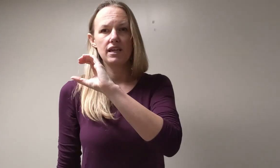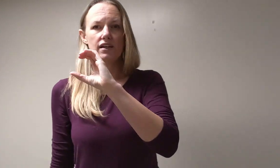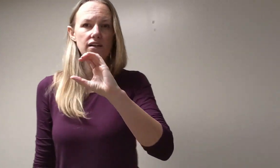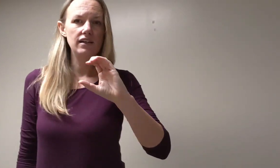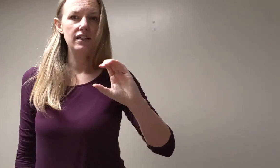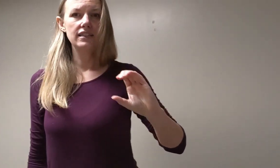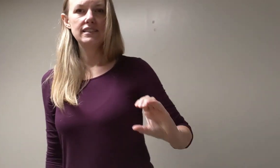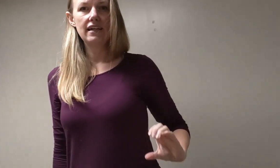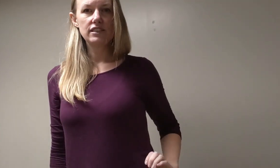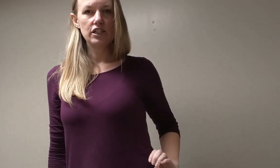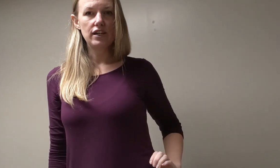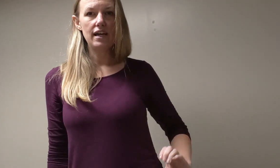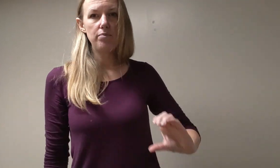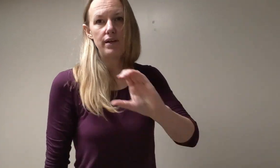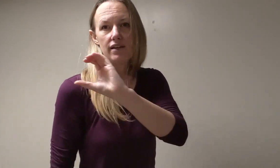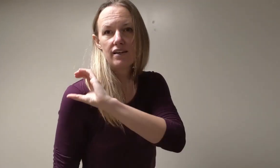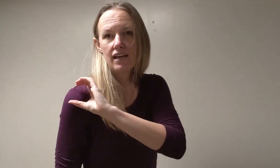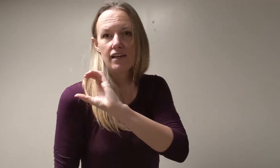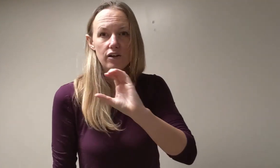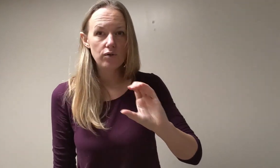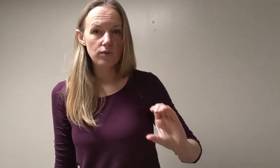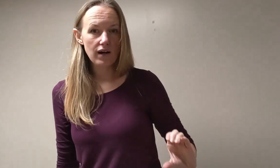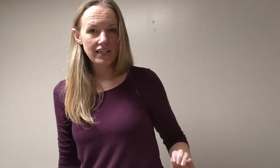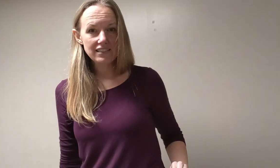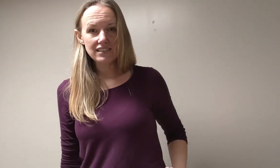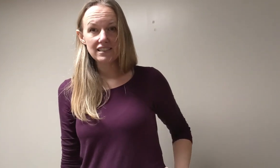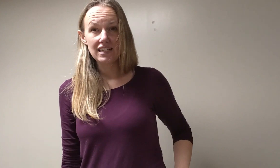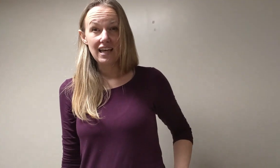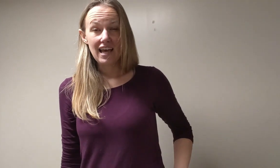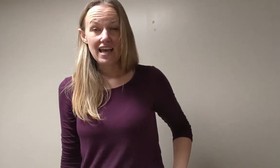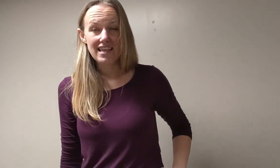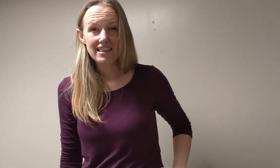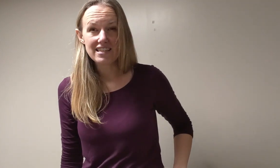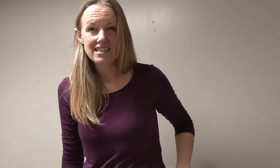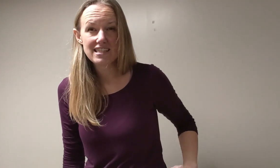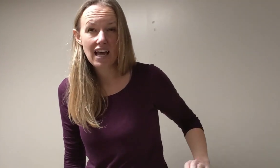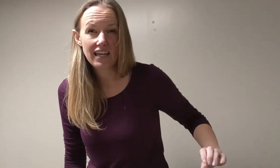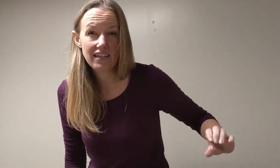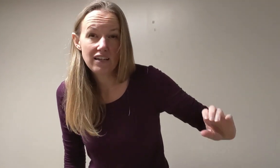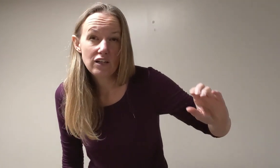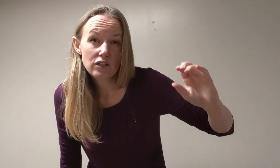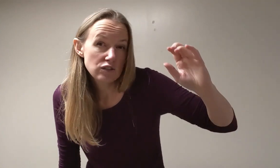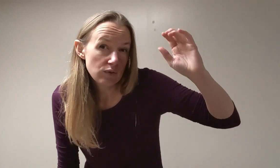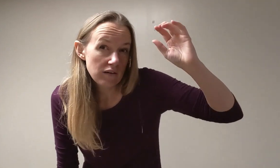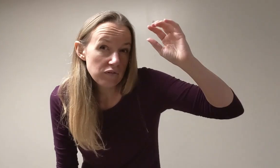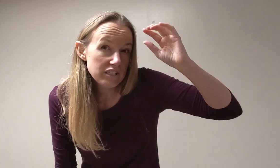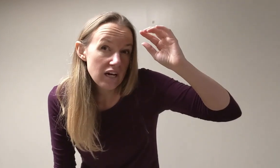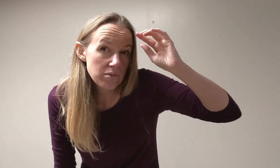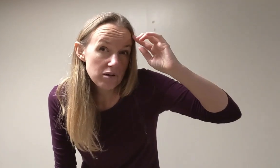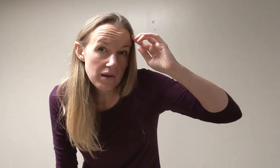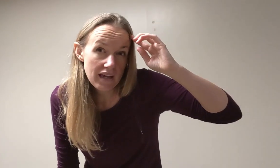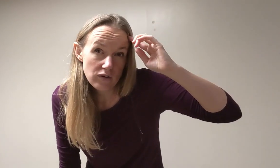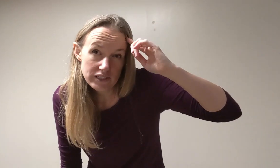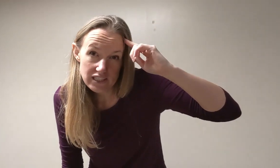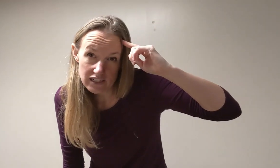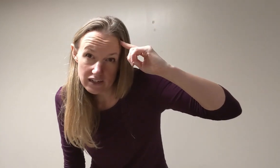here down to your hip. Okay, Christ, and then the Son. So whenever we talk about a male, we start here